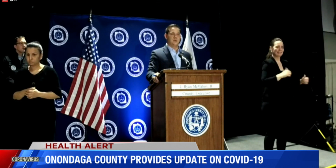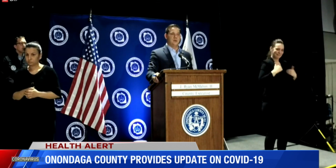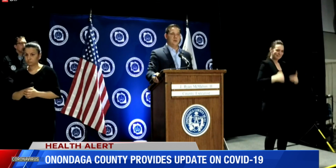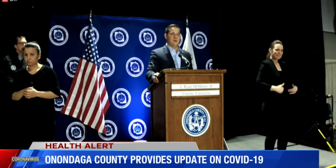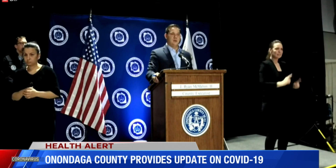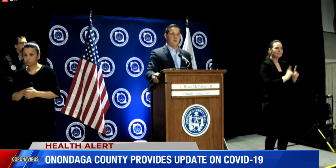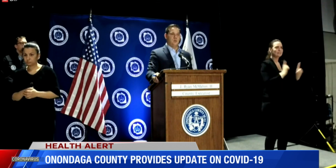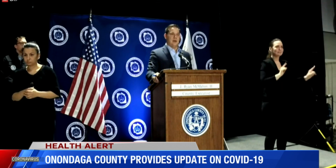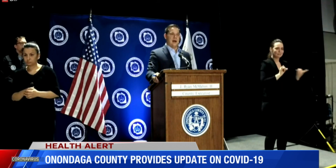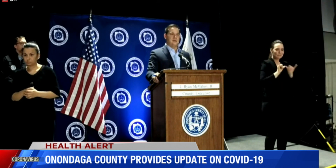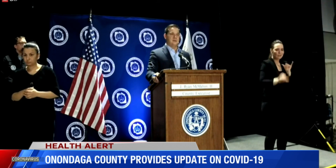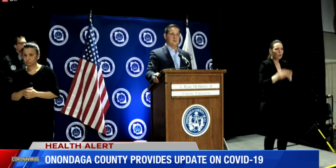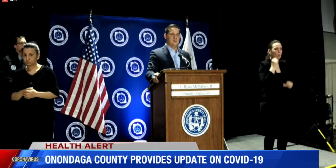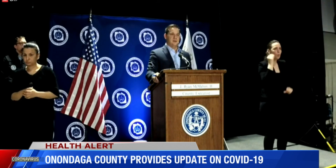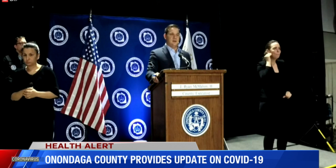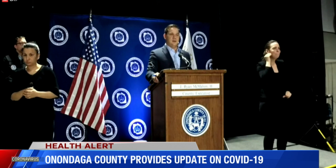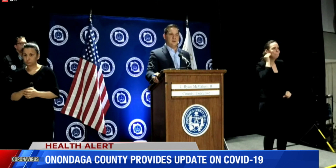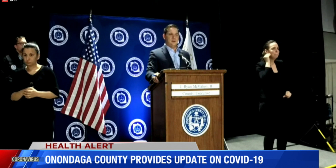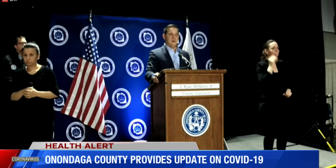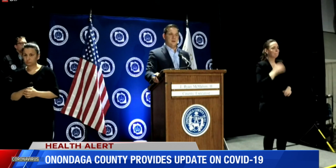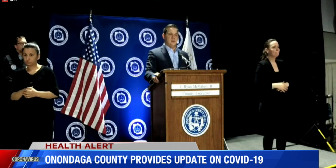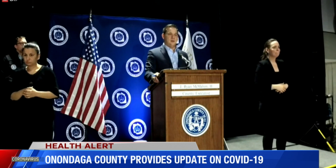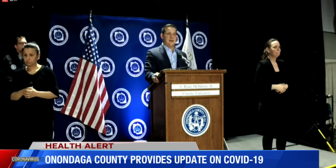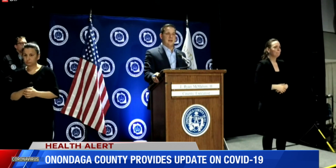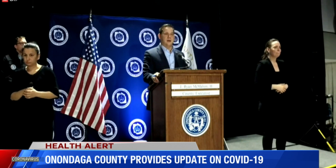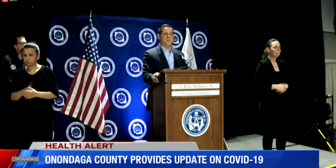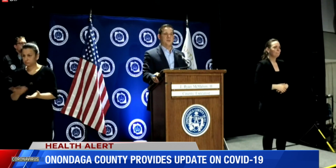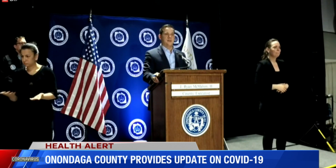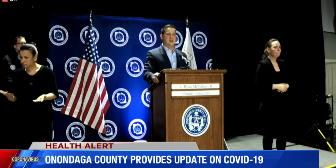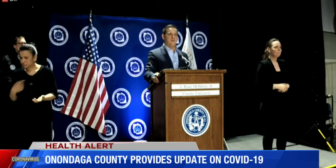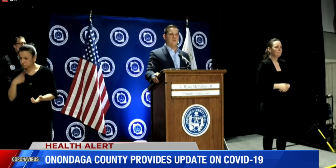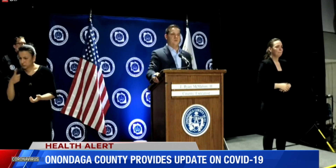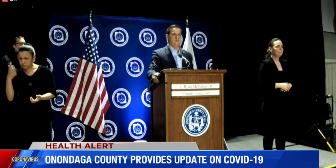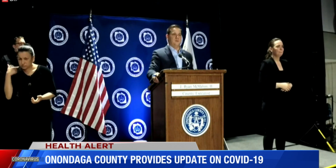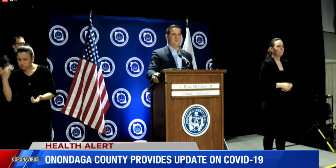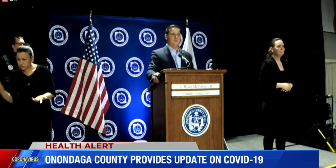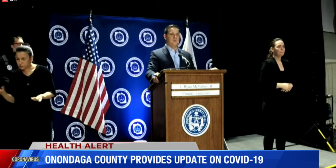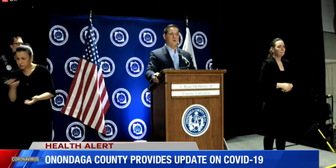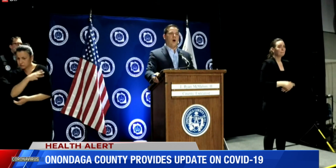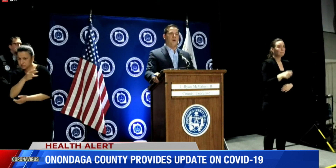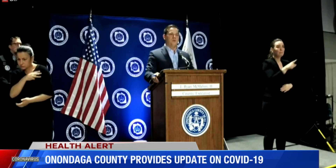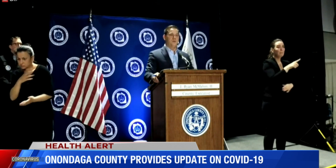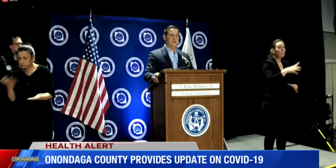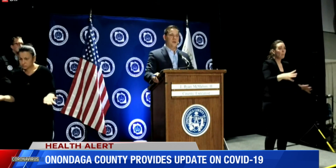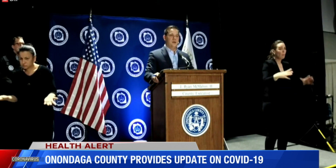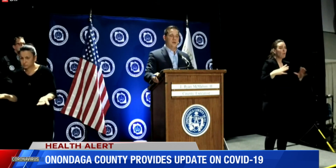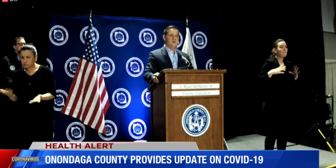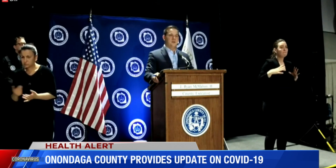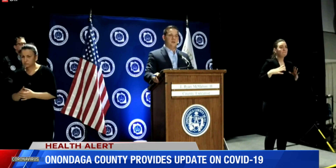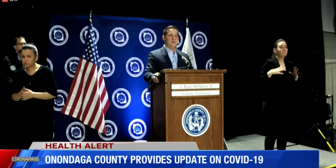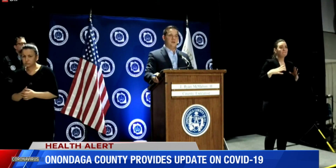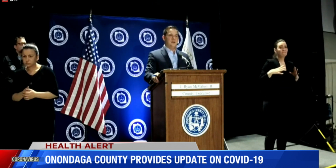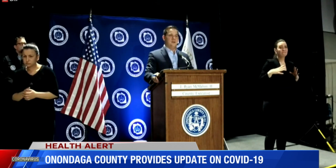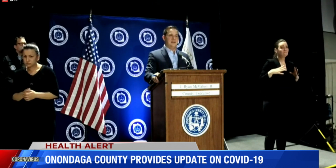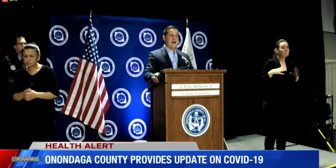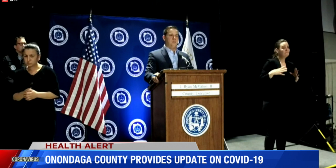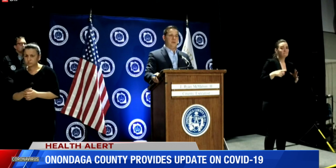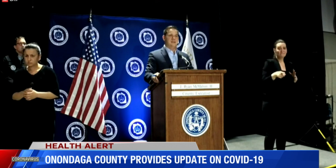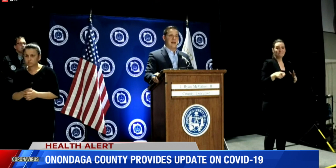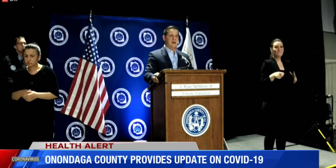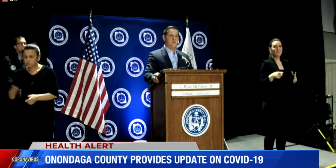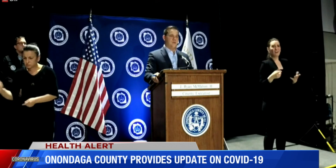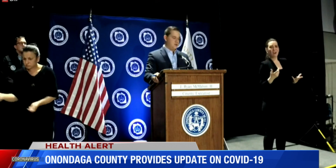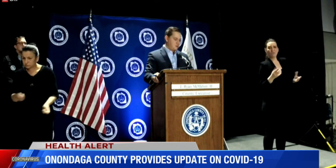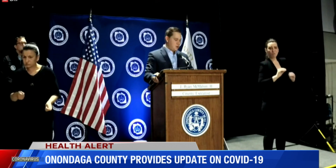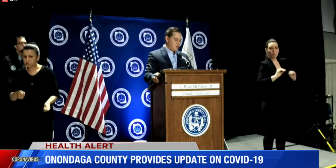numbers and realize taking a couple days off of golf is not a